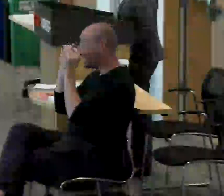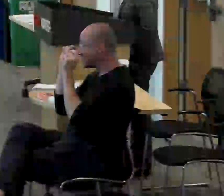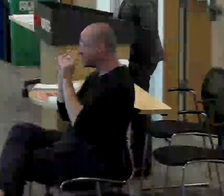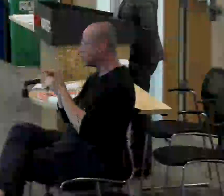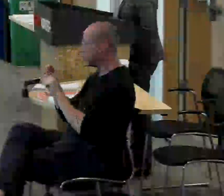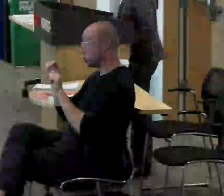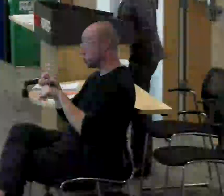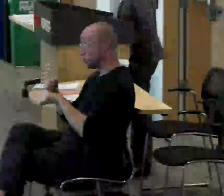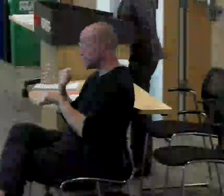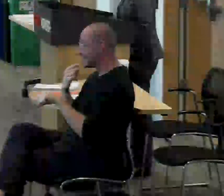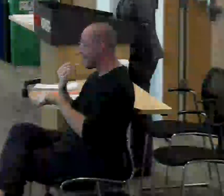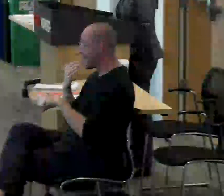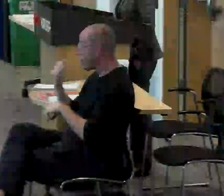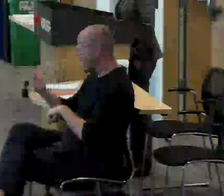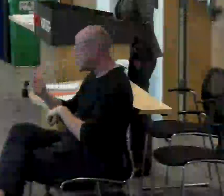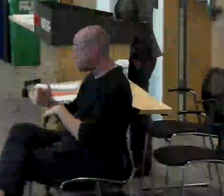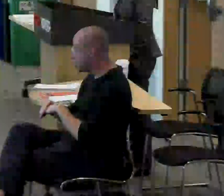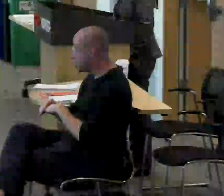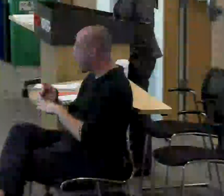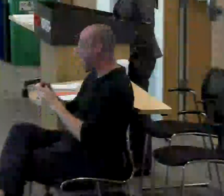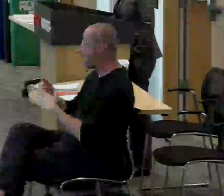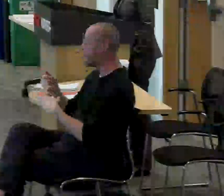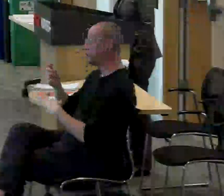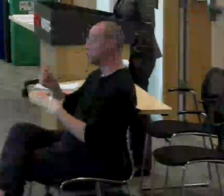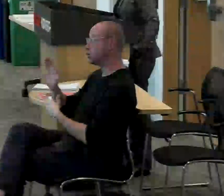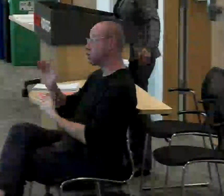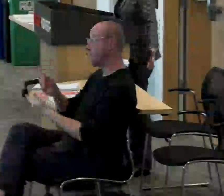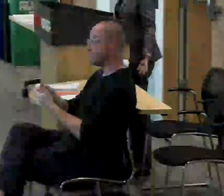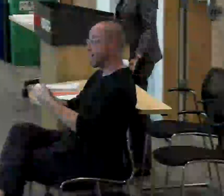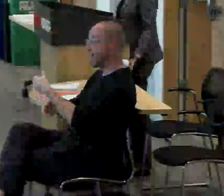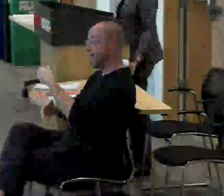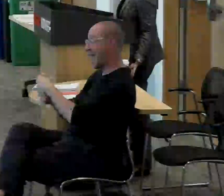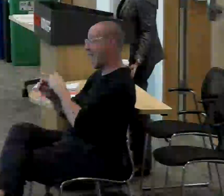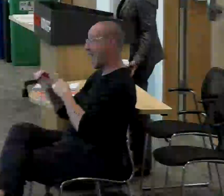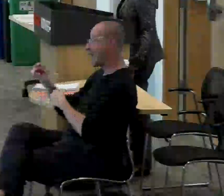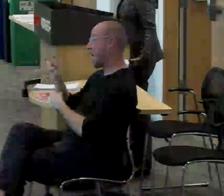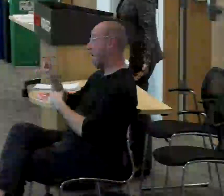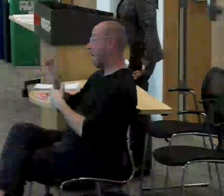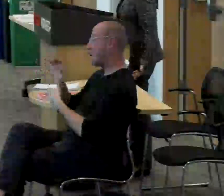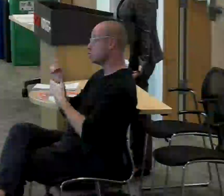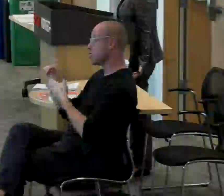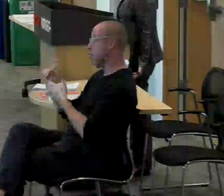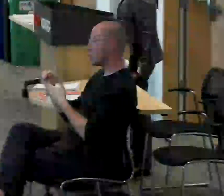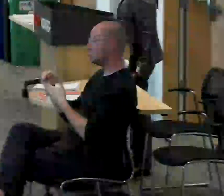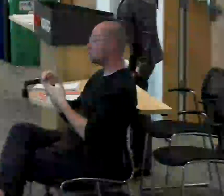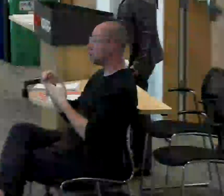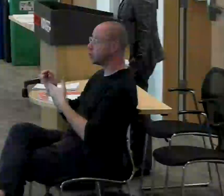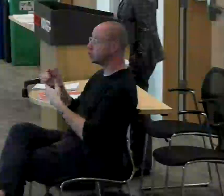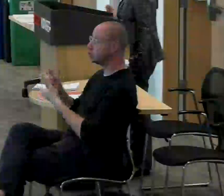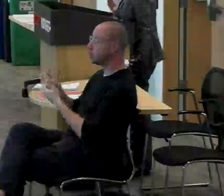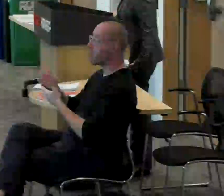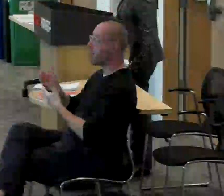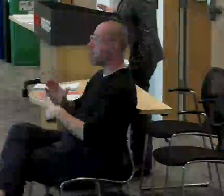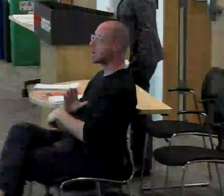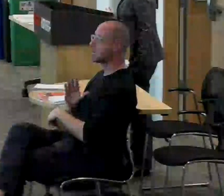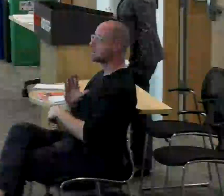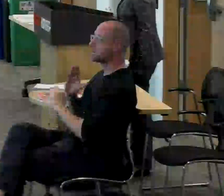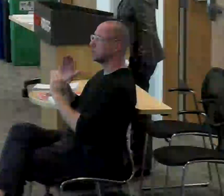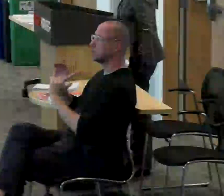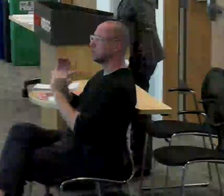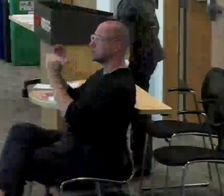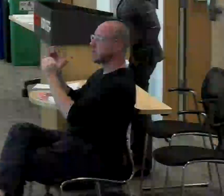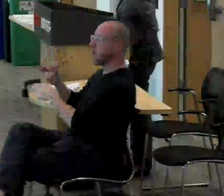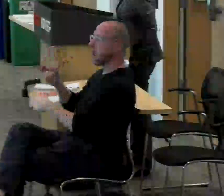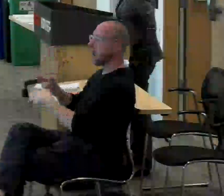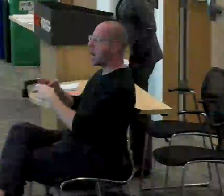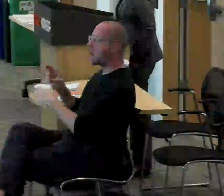say thank you. And then you can add maybe $100 and get a name brand or something that you weren't able to do before. These are supplements